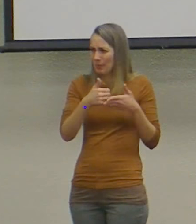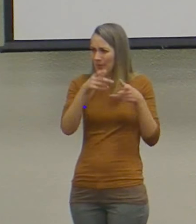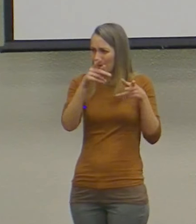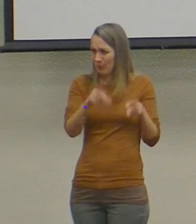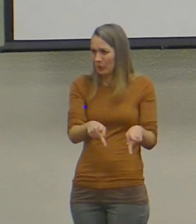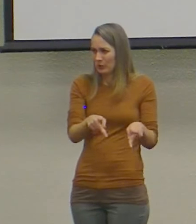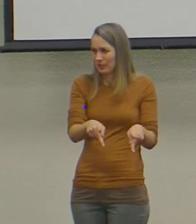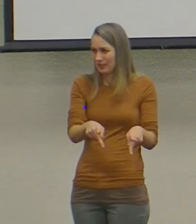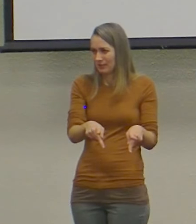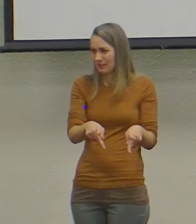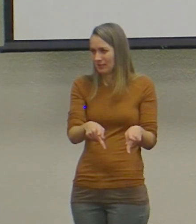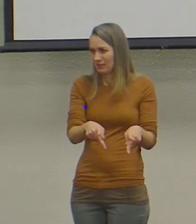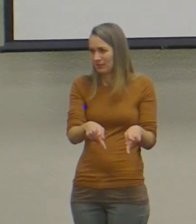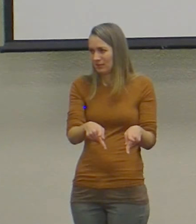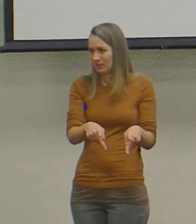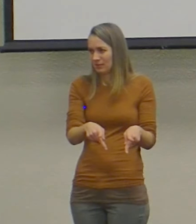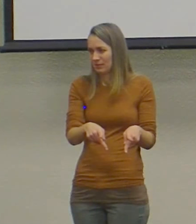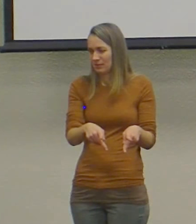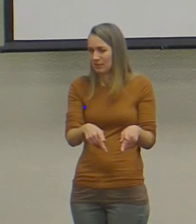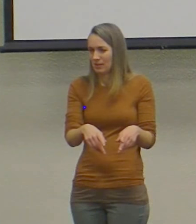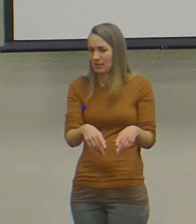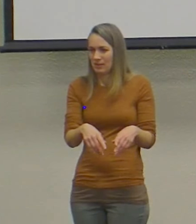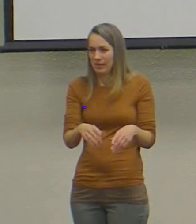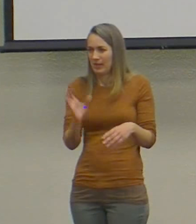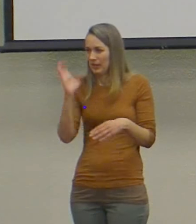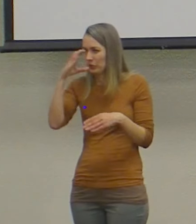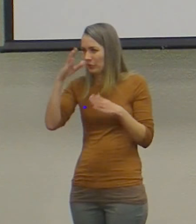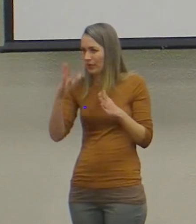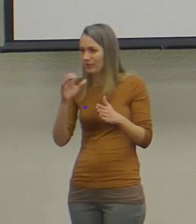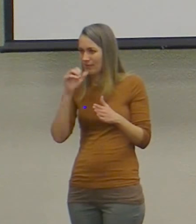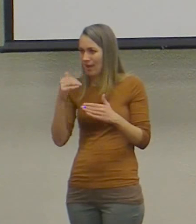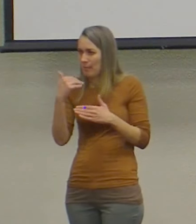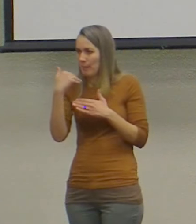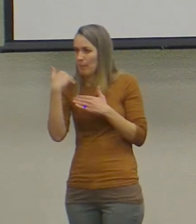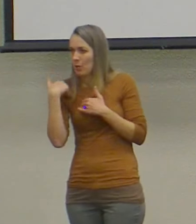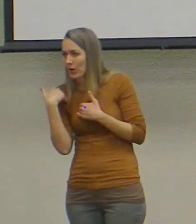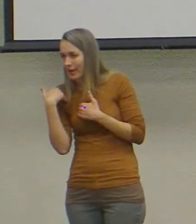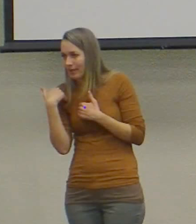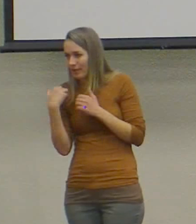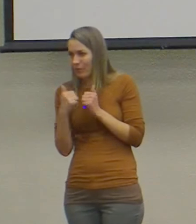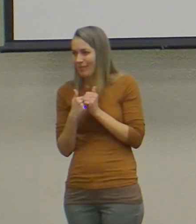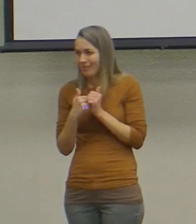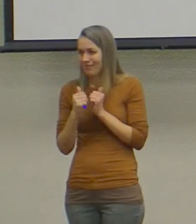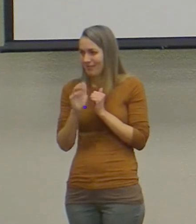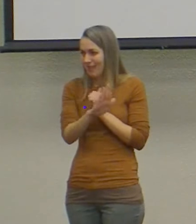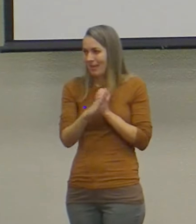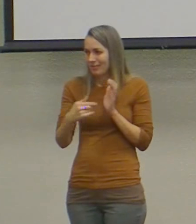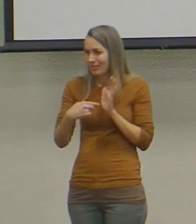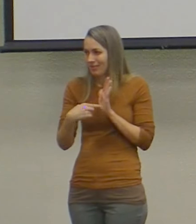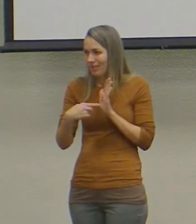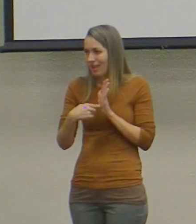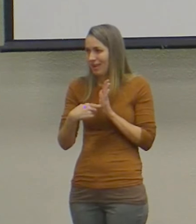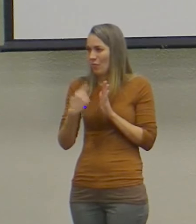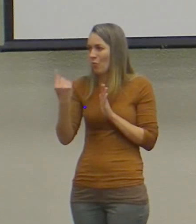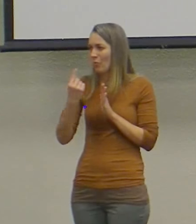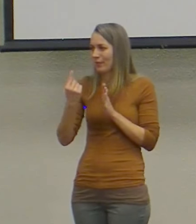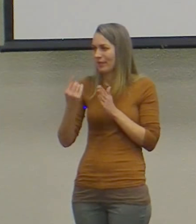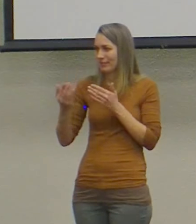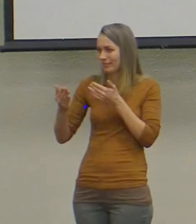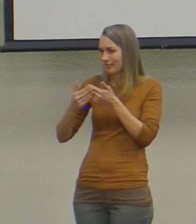owned by another or burdened with an unpayable debt. Only the near